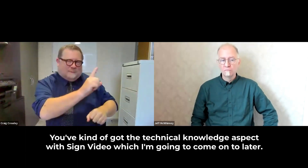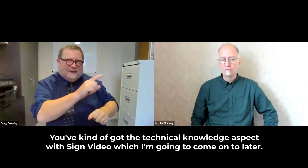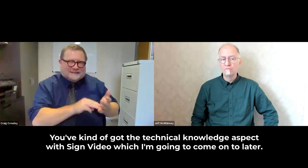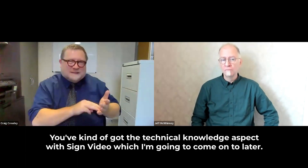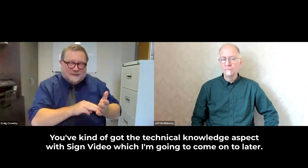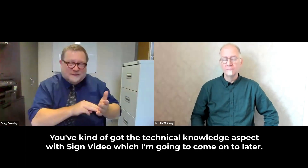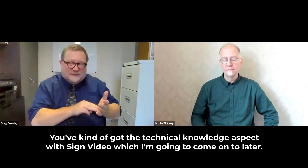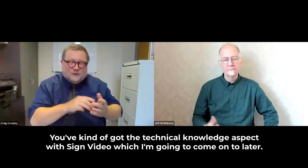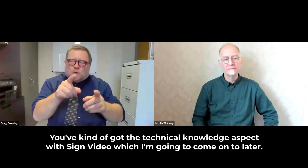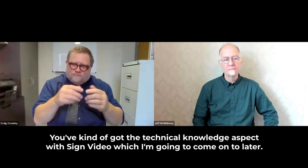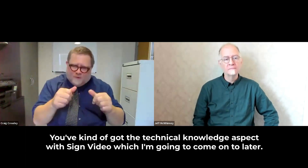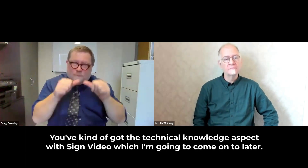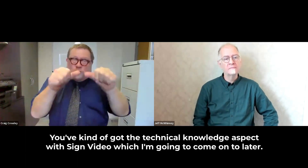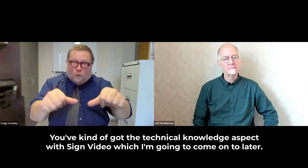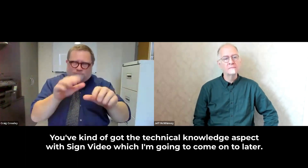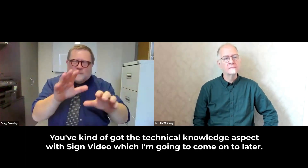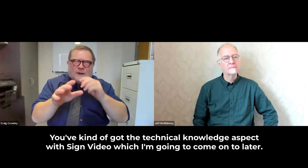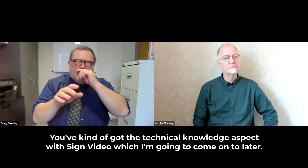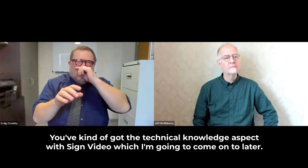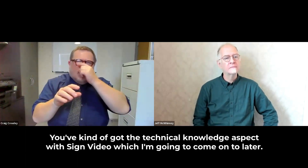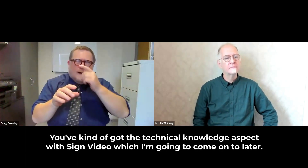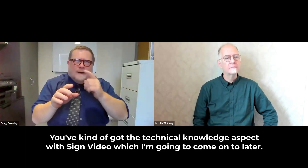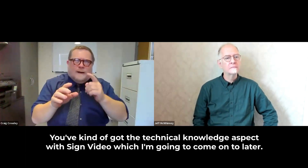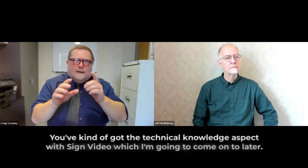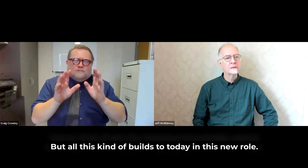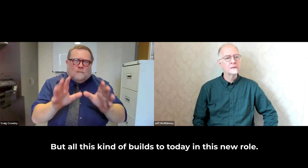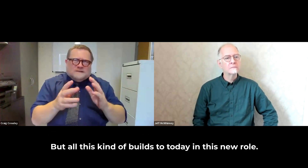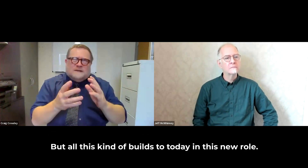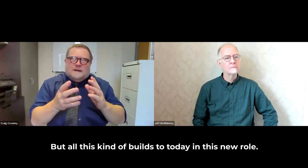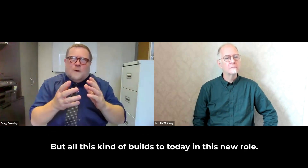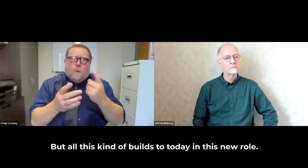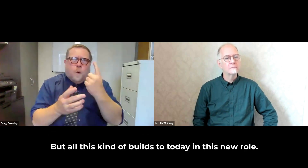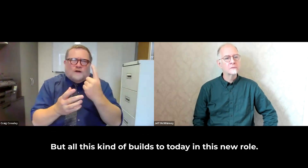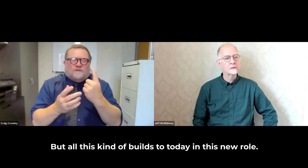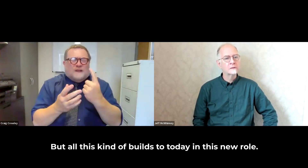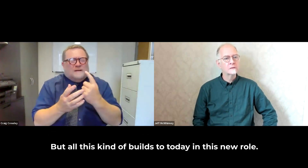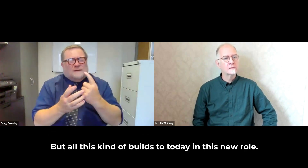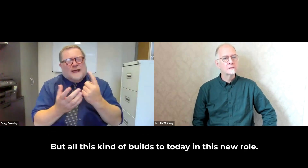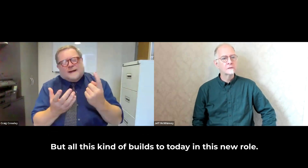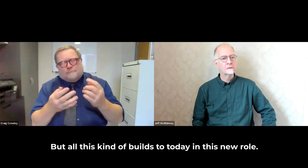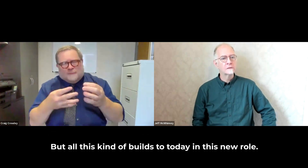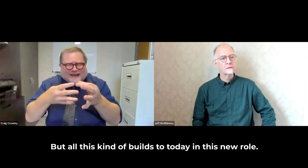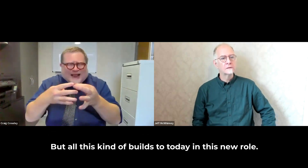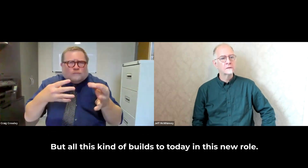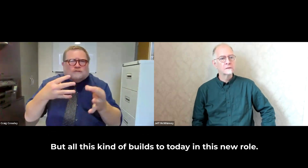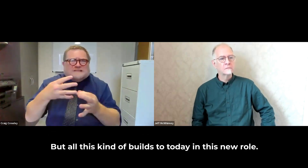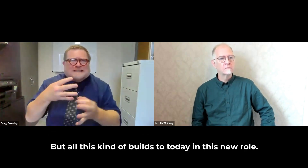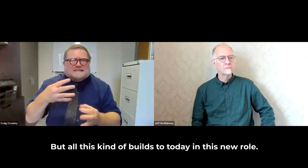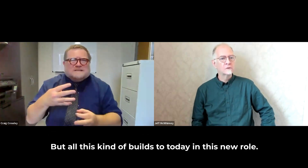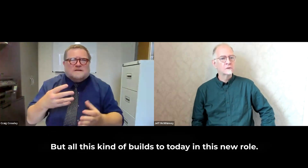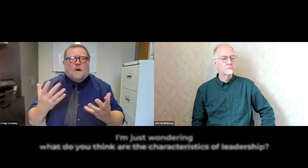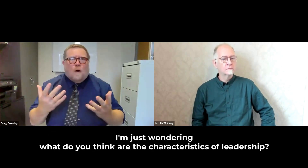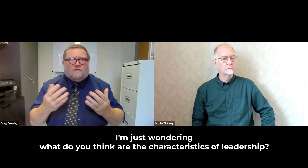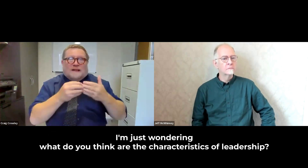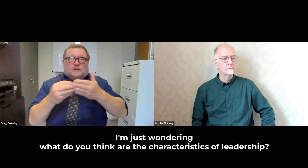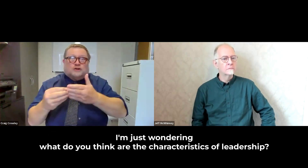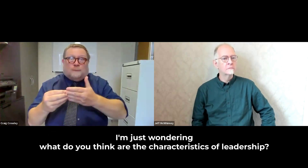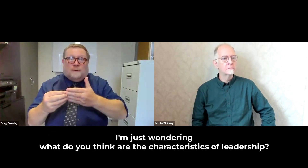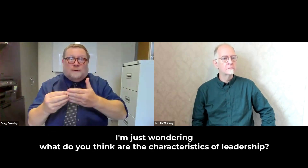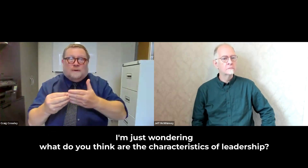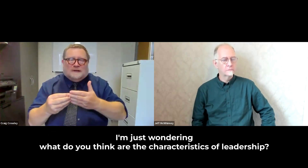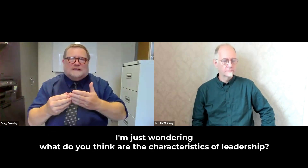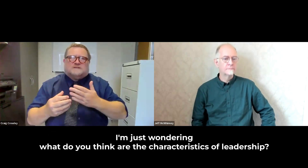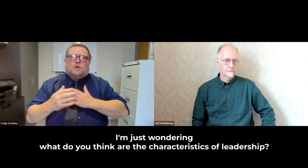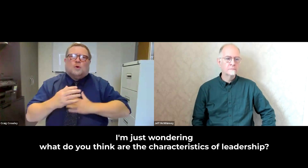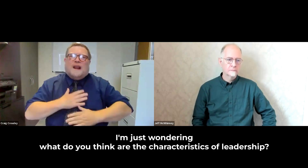technology aspect with sign video, which I'm going to come on to later. But all this kind of builds to today in this new role. I'm just